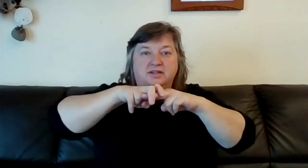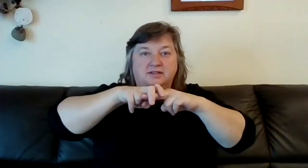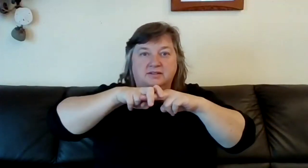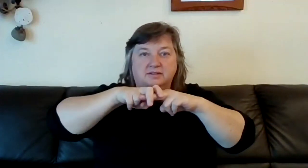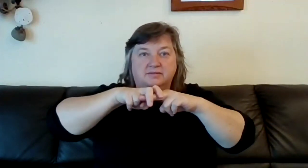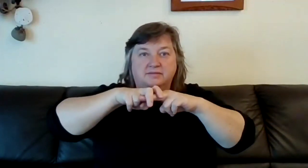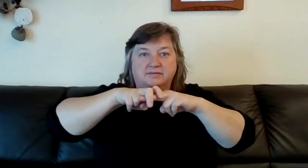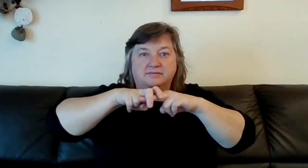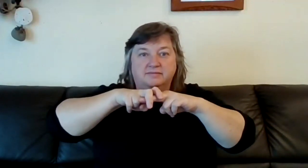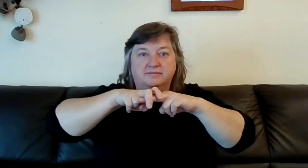it.